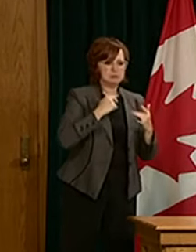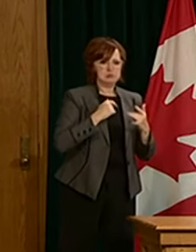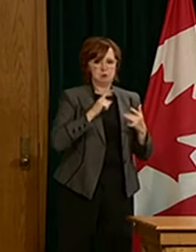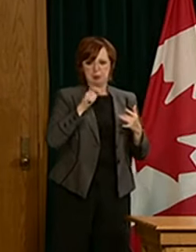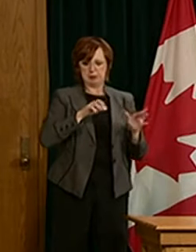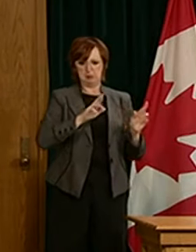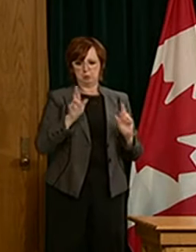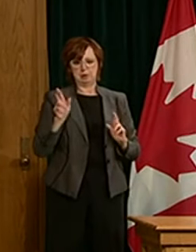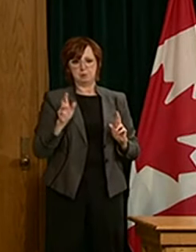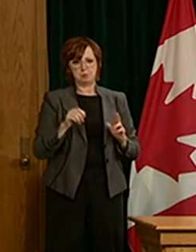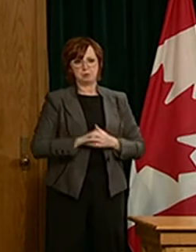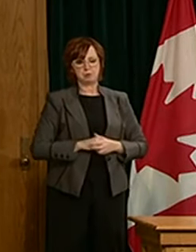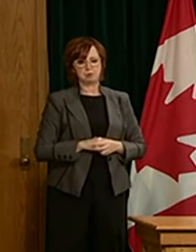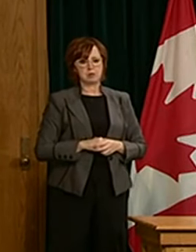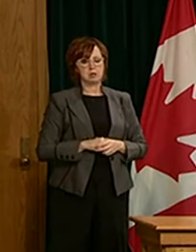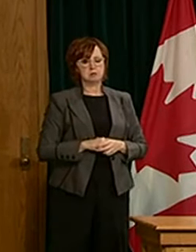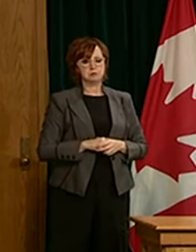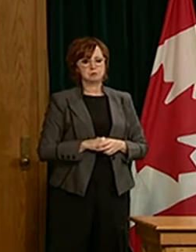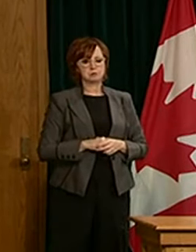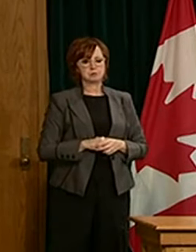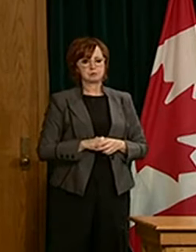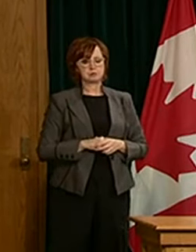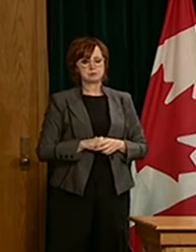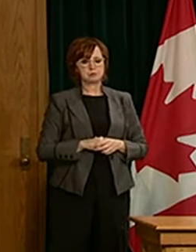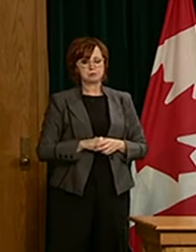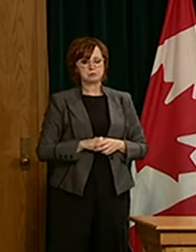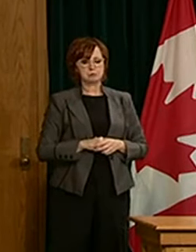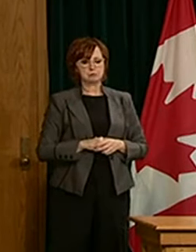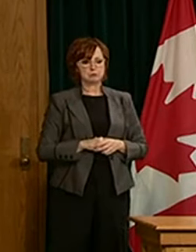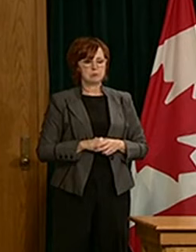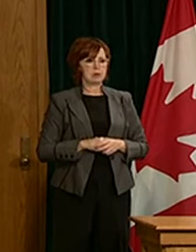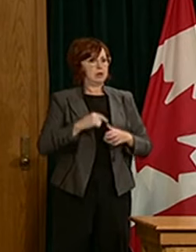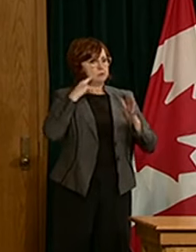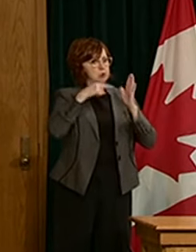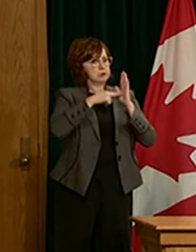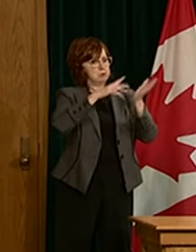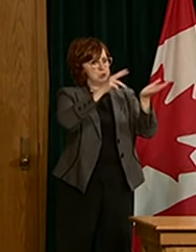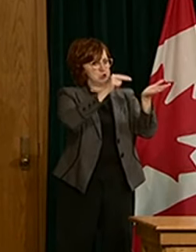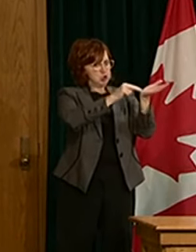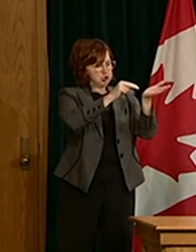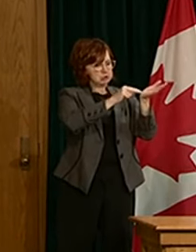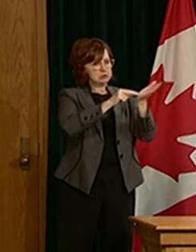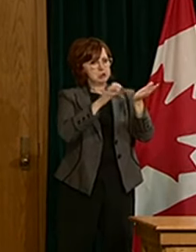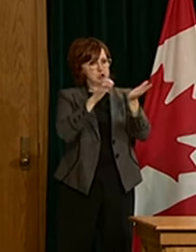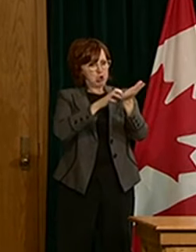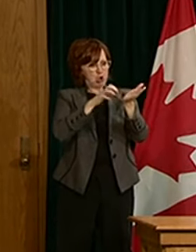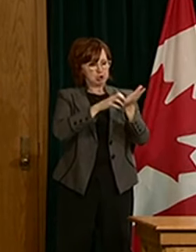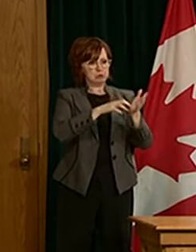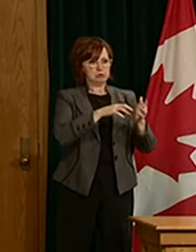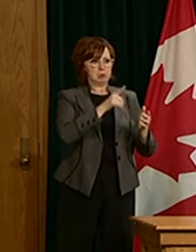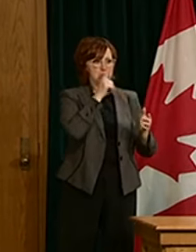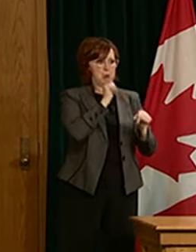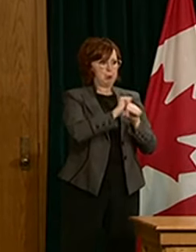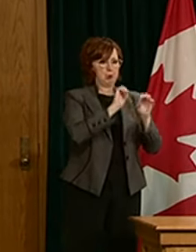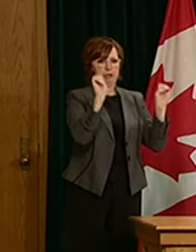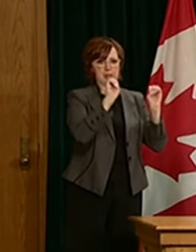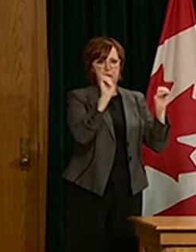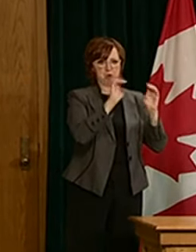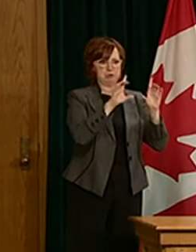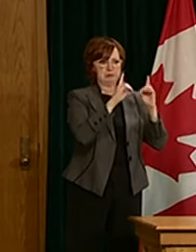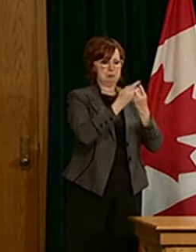important as we take, for example, our, nurses and physicians from those emergency departments,